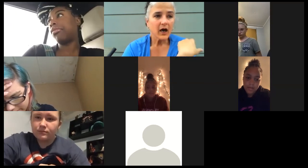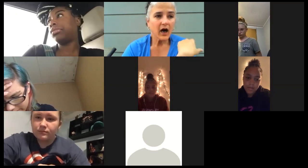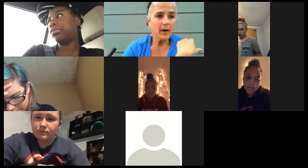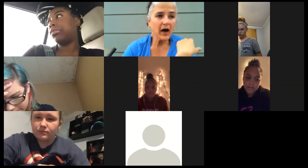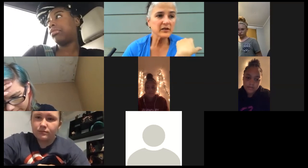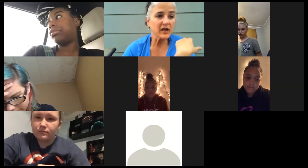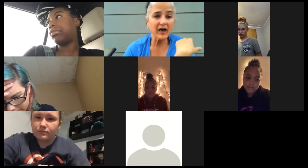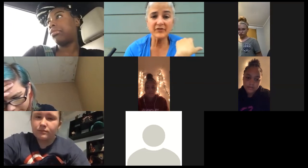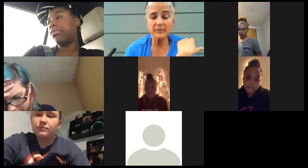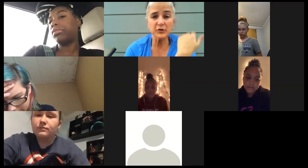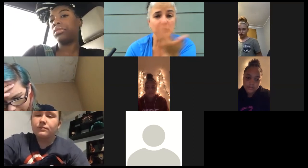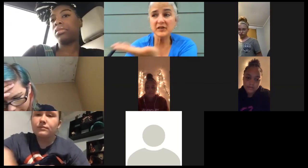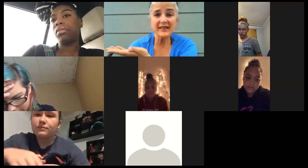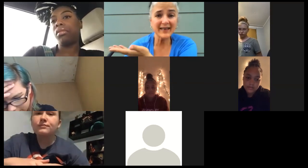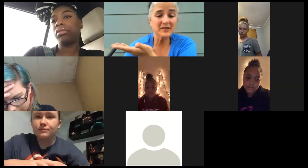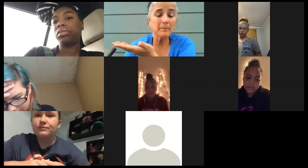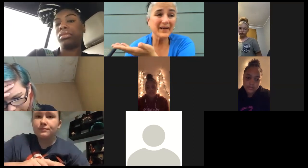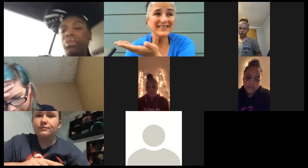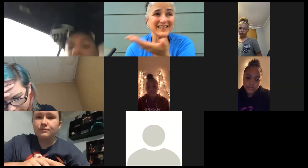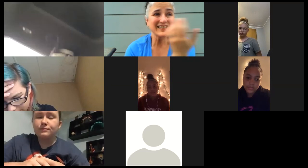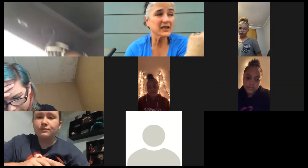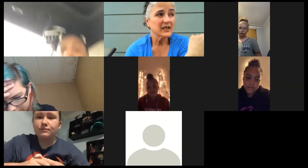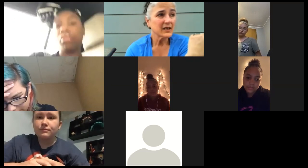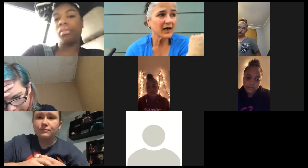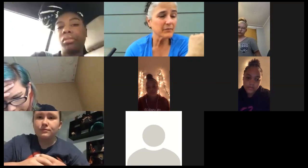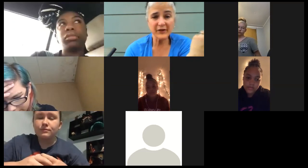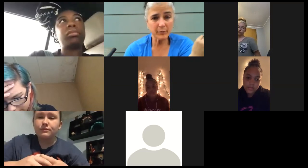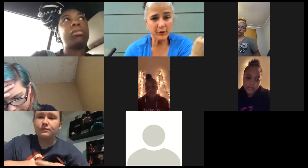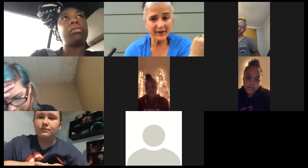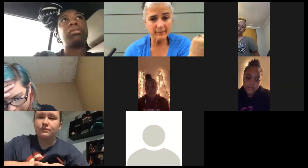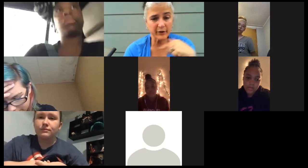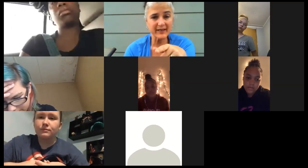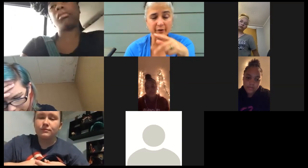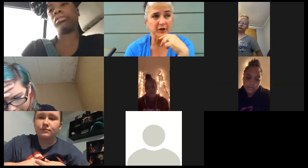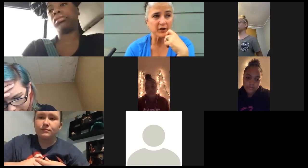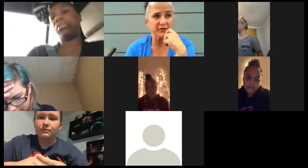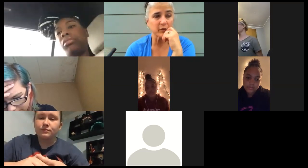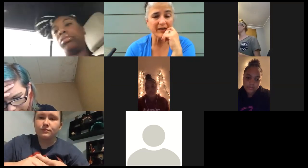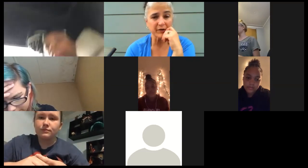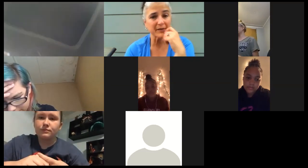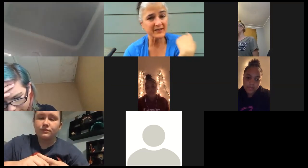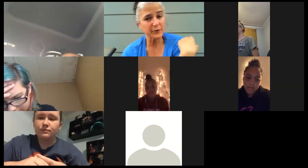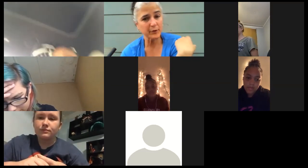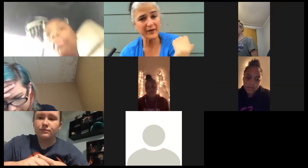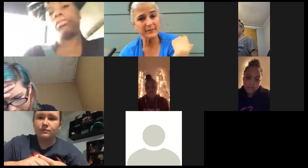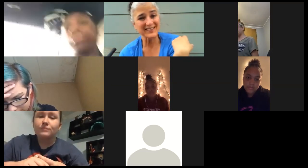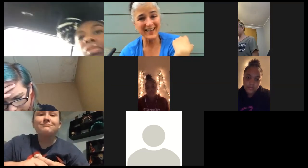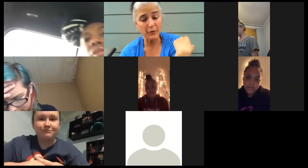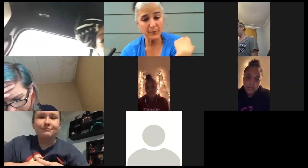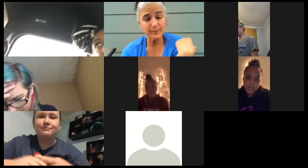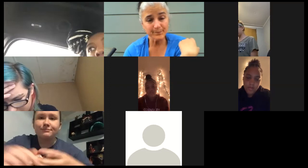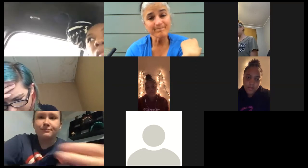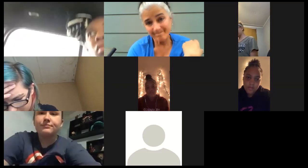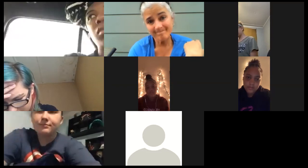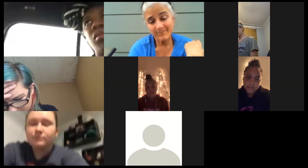classes? A lot of them do. UT has an amazing theater program. Here in Knoxville, we have one of the best theater programs in the